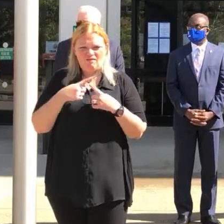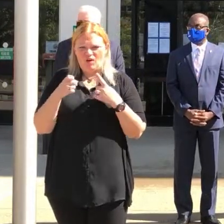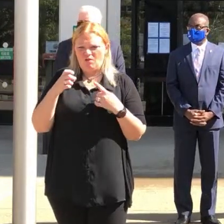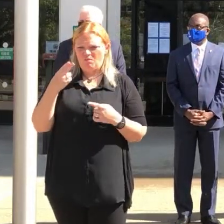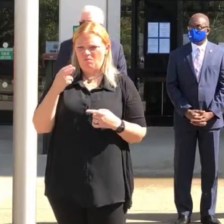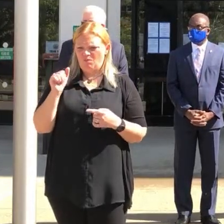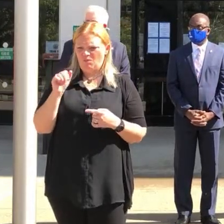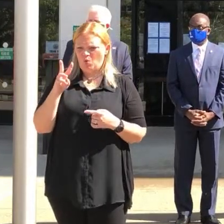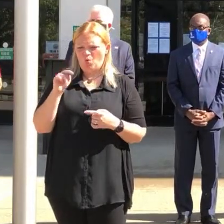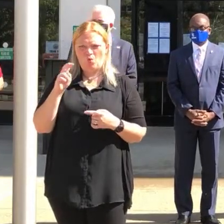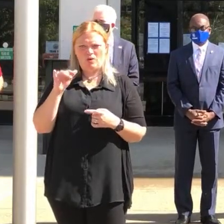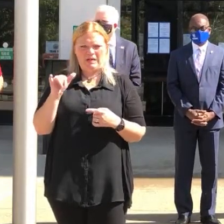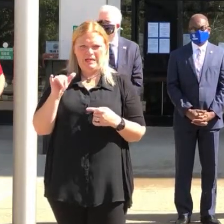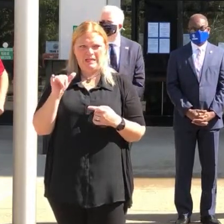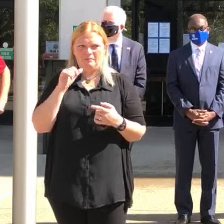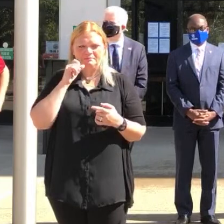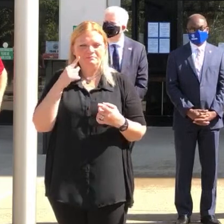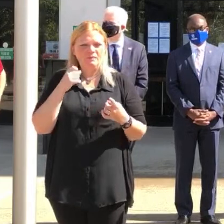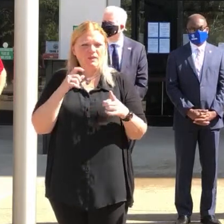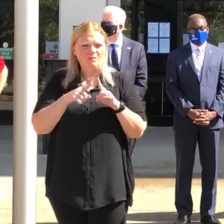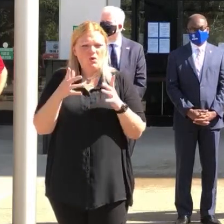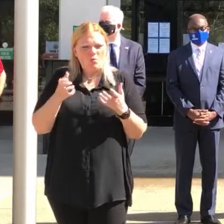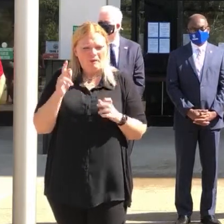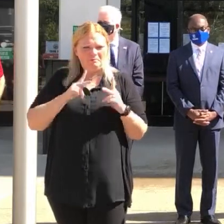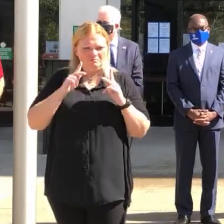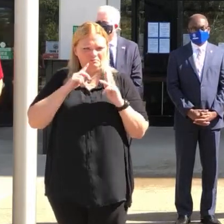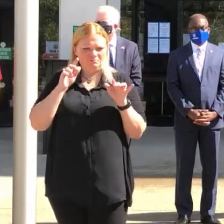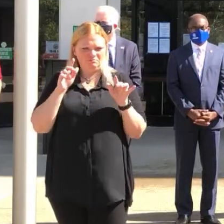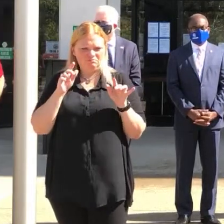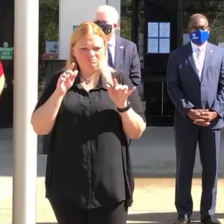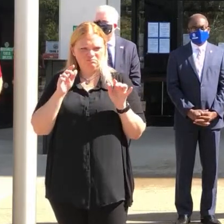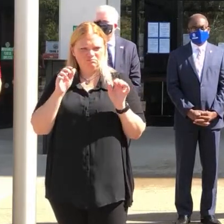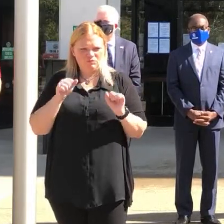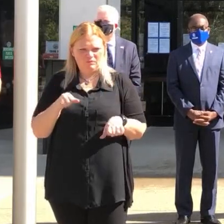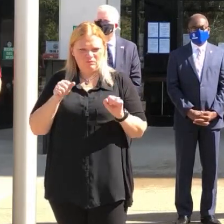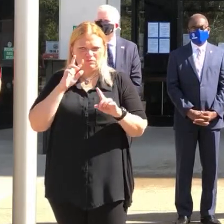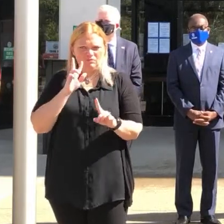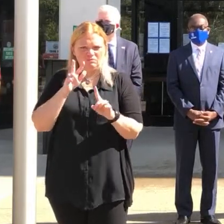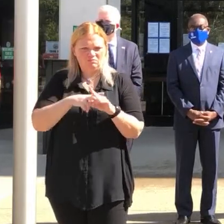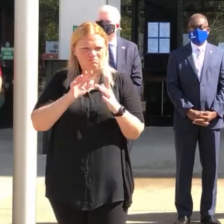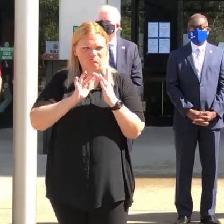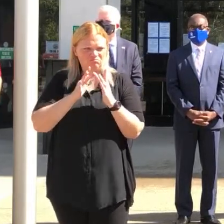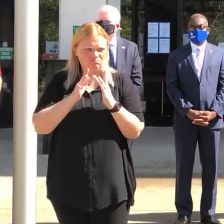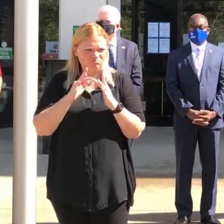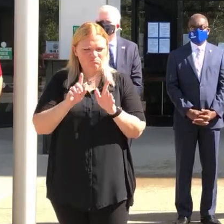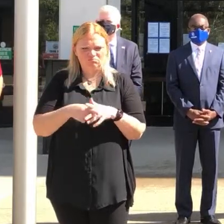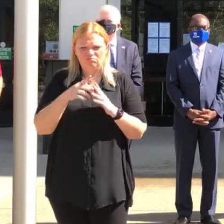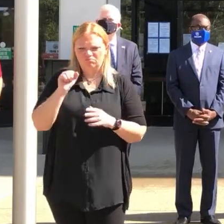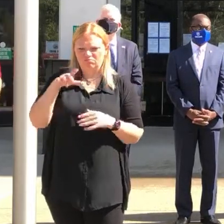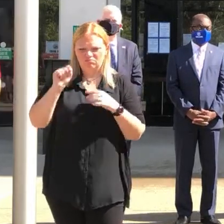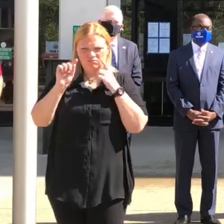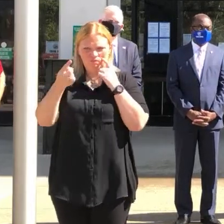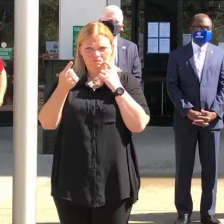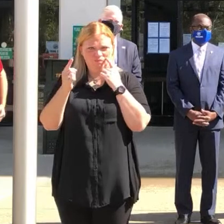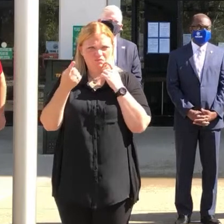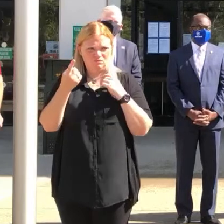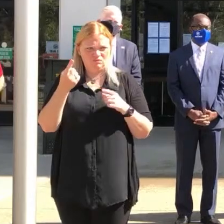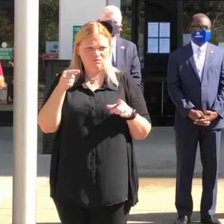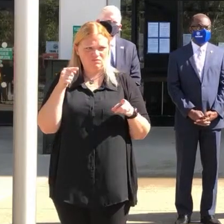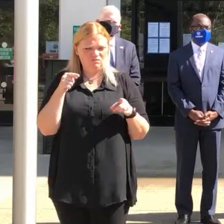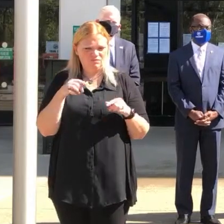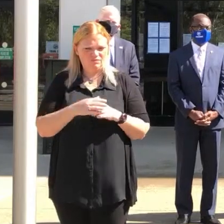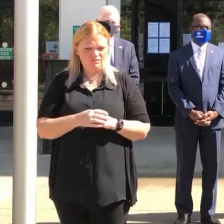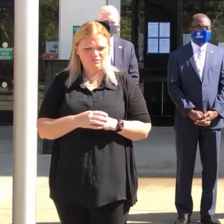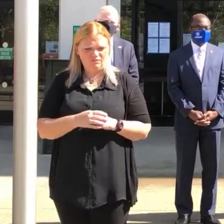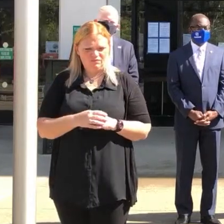Hawney. So we wanted people to be able, they will be able to apply online, starting October 1st. This also,